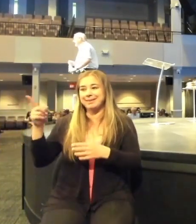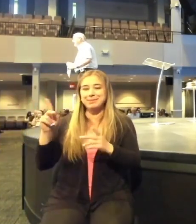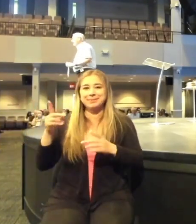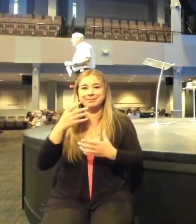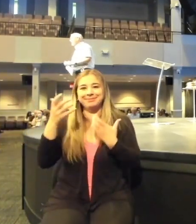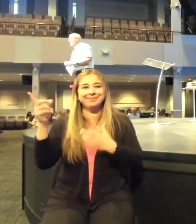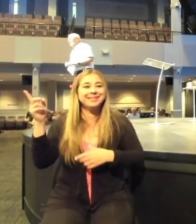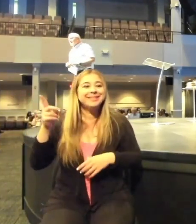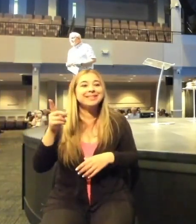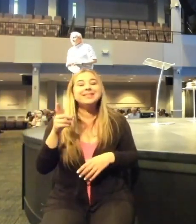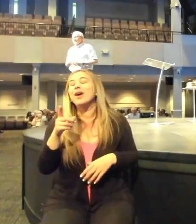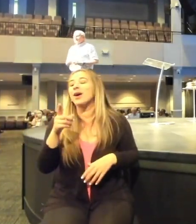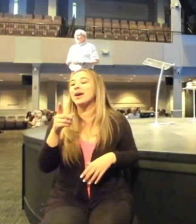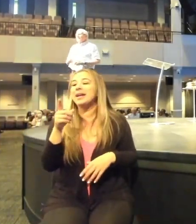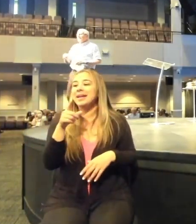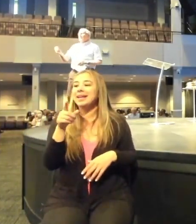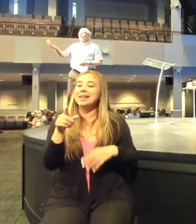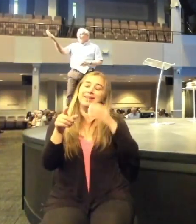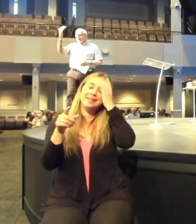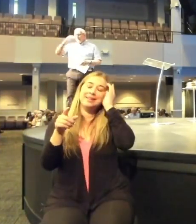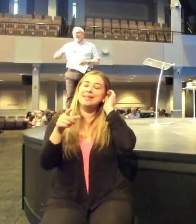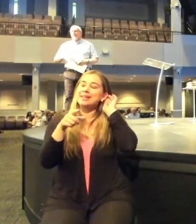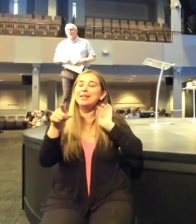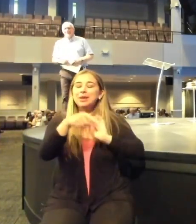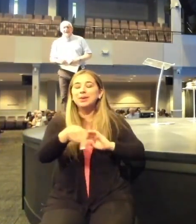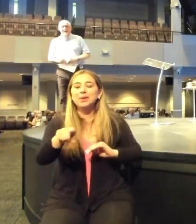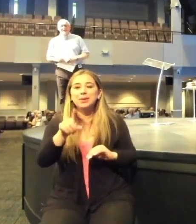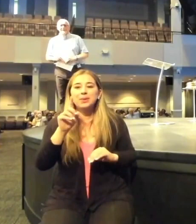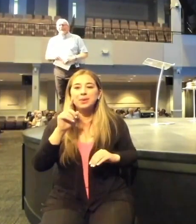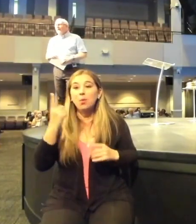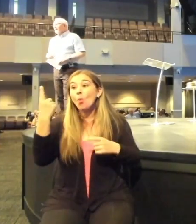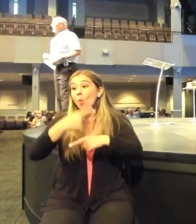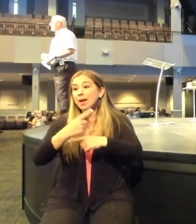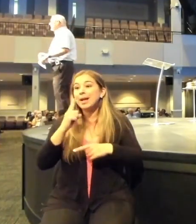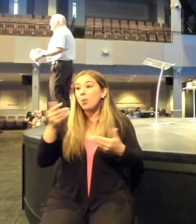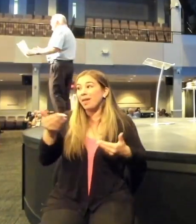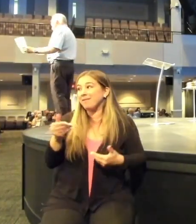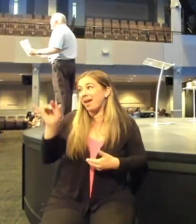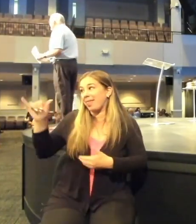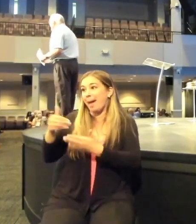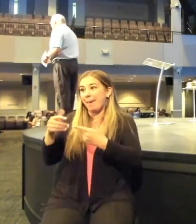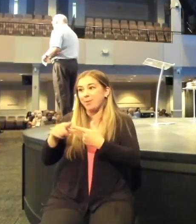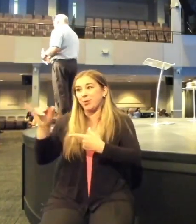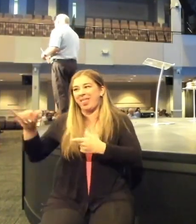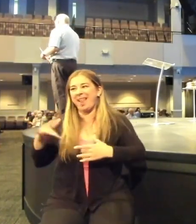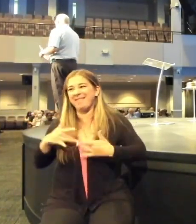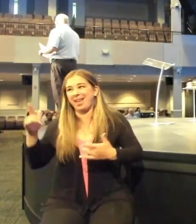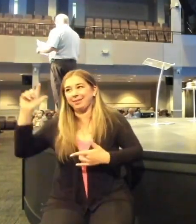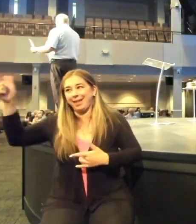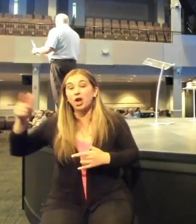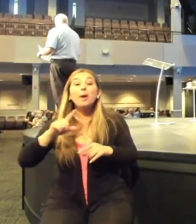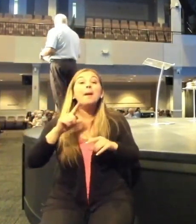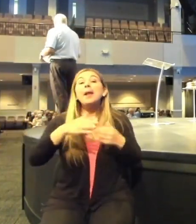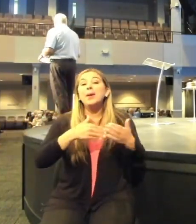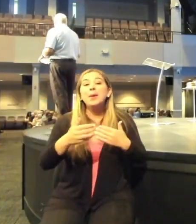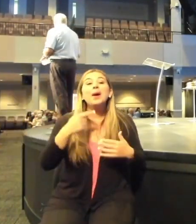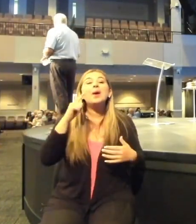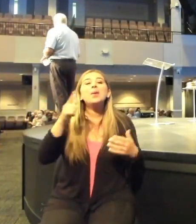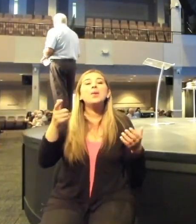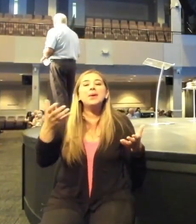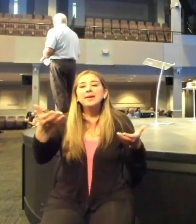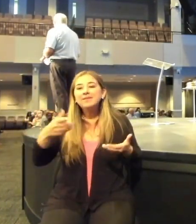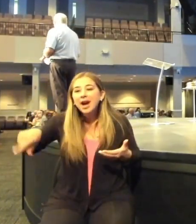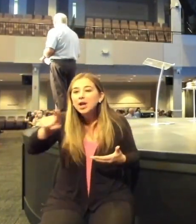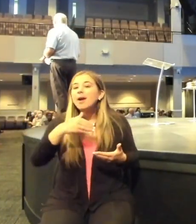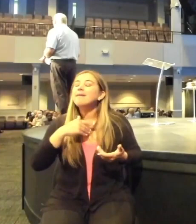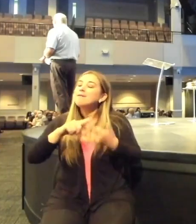have. And one of these days, we'll be inviting you to that event. But we encourage you to be a part of it. It's going to be a great time to meet